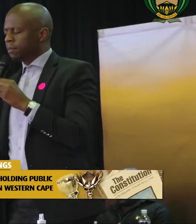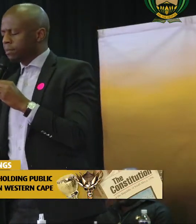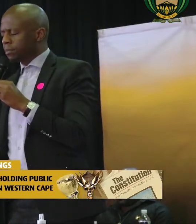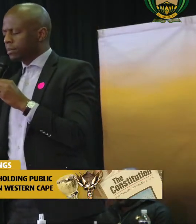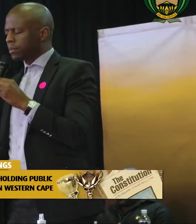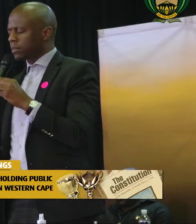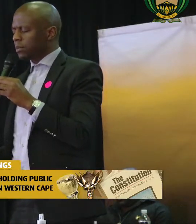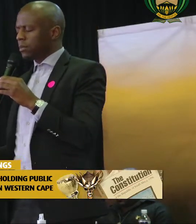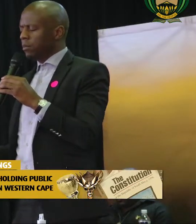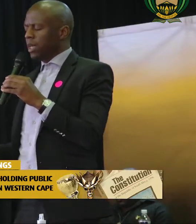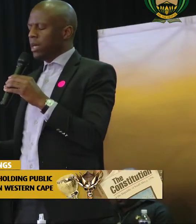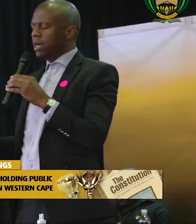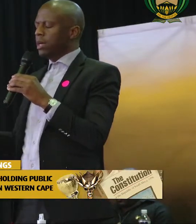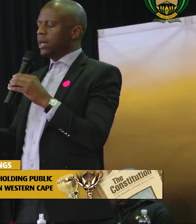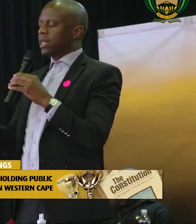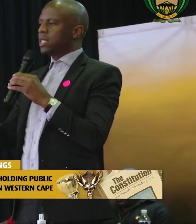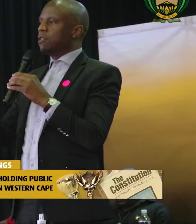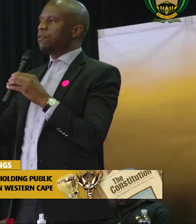committee